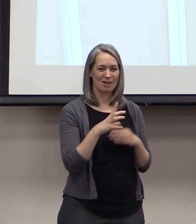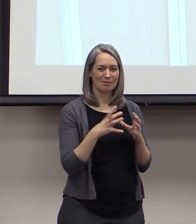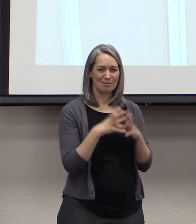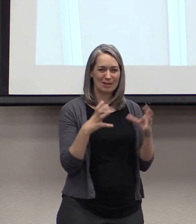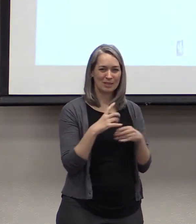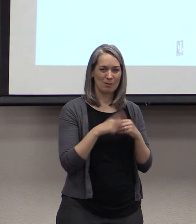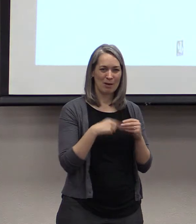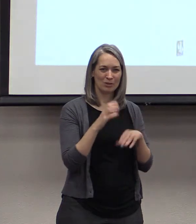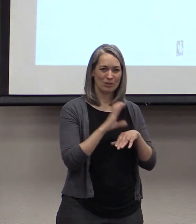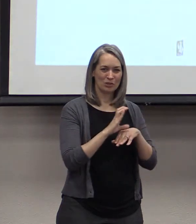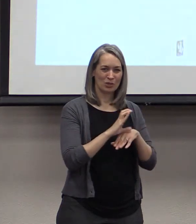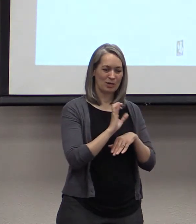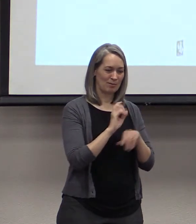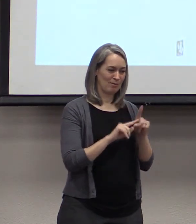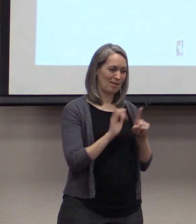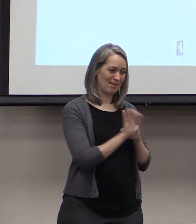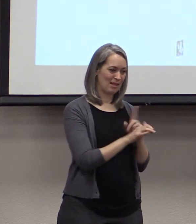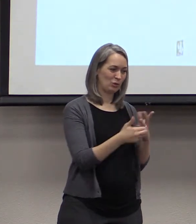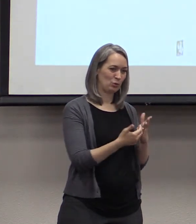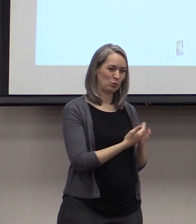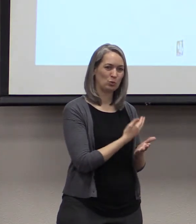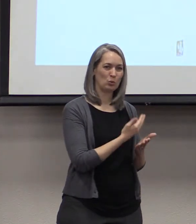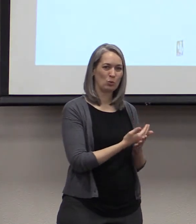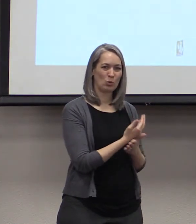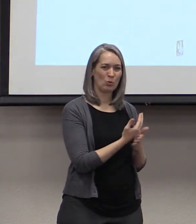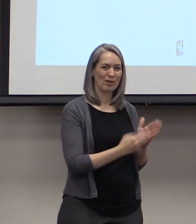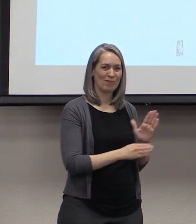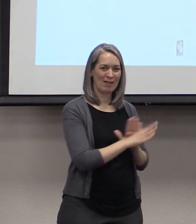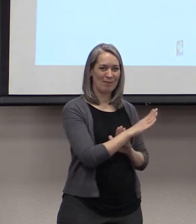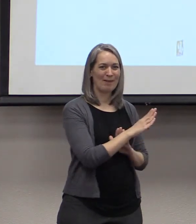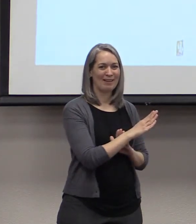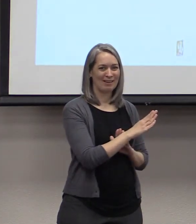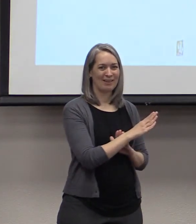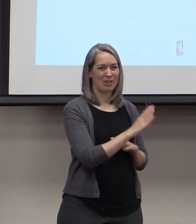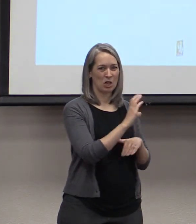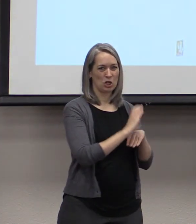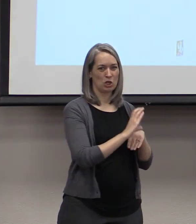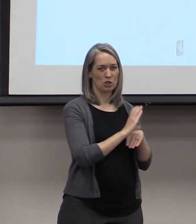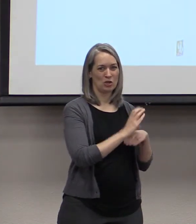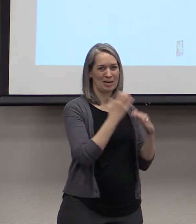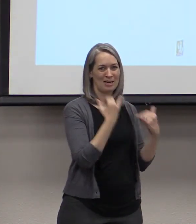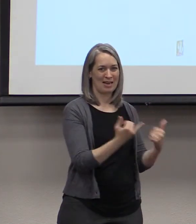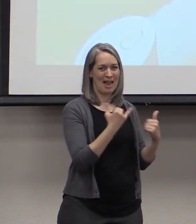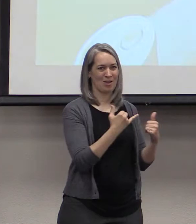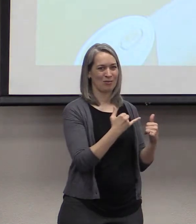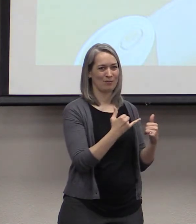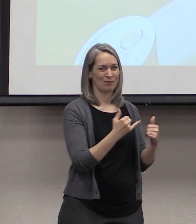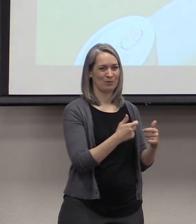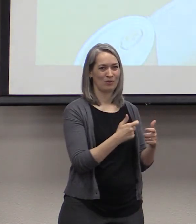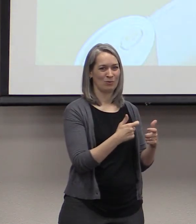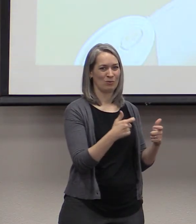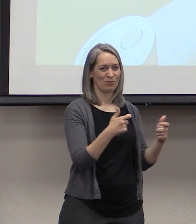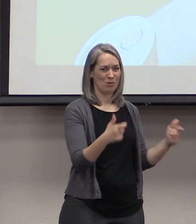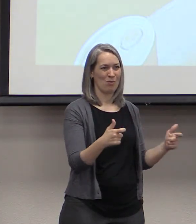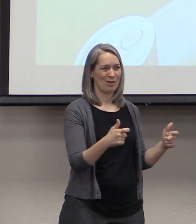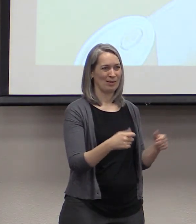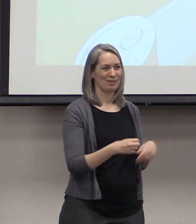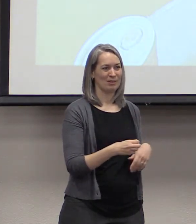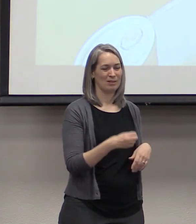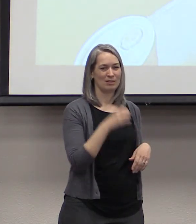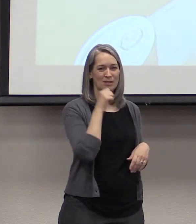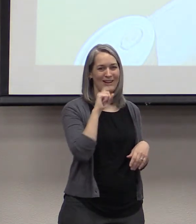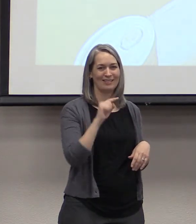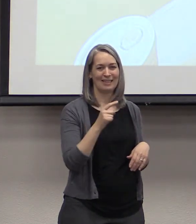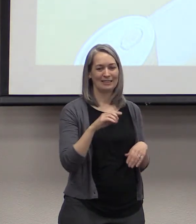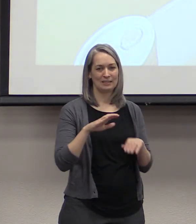that, but that is a new development. A new development there is the church now expanding. It's not just